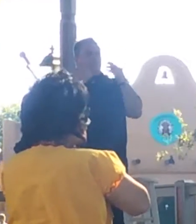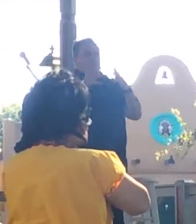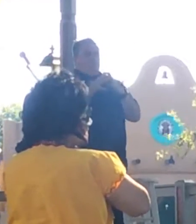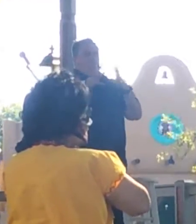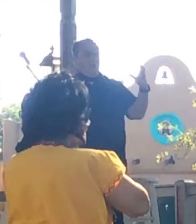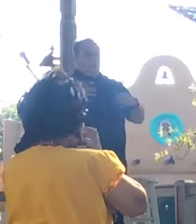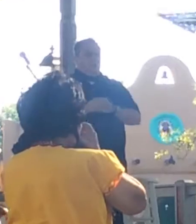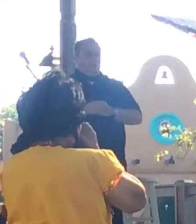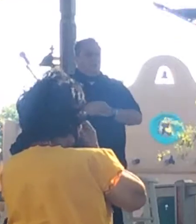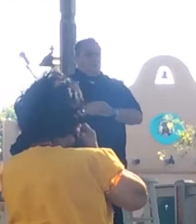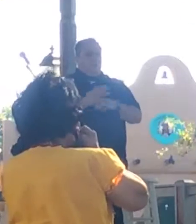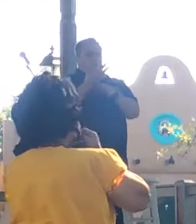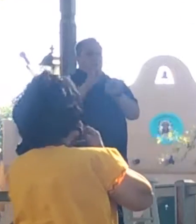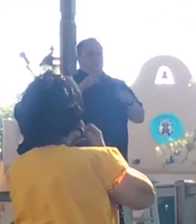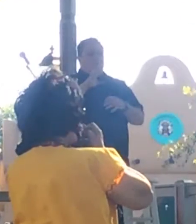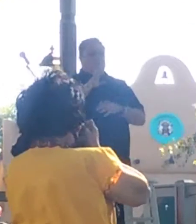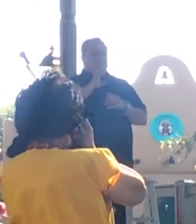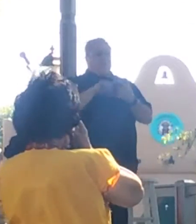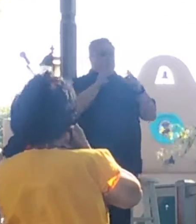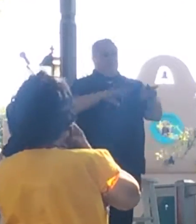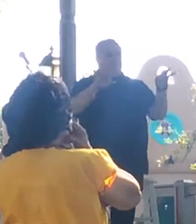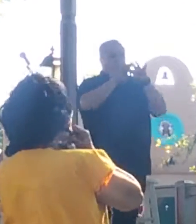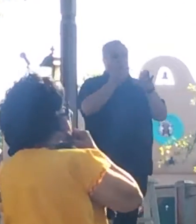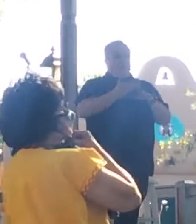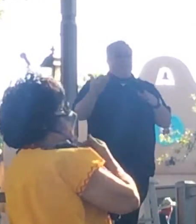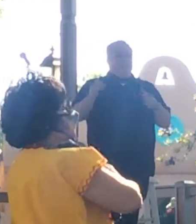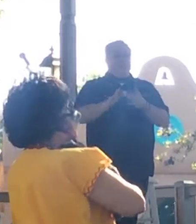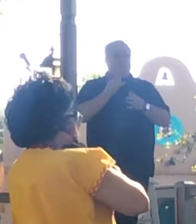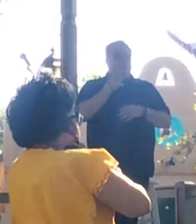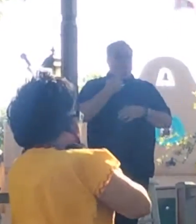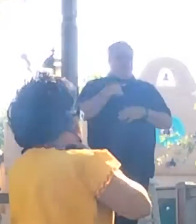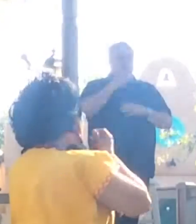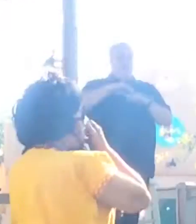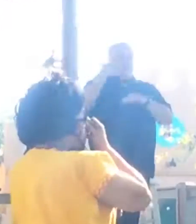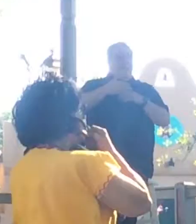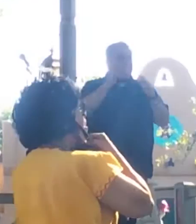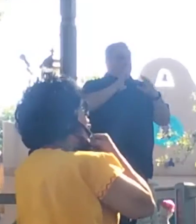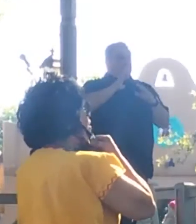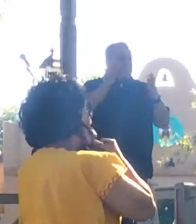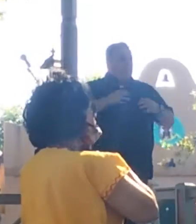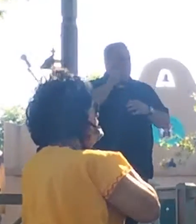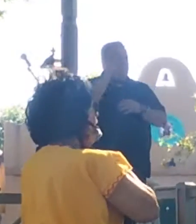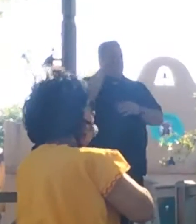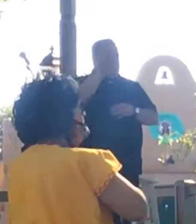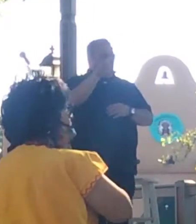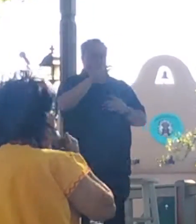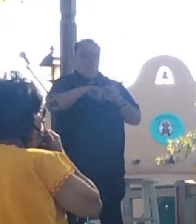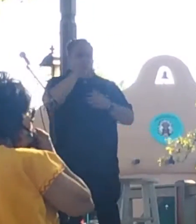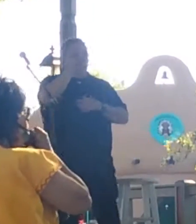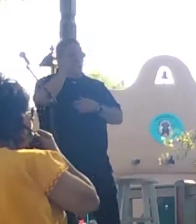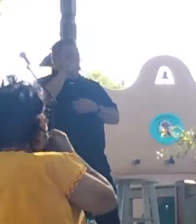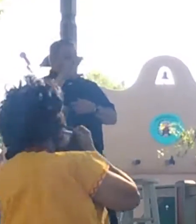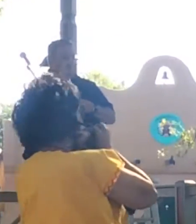so much. Freedom of speech is an important thing. So our next speaker is Mayor Louis